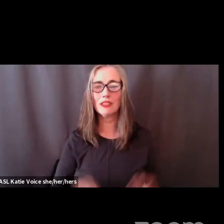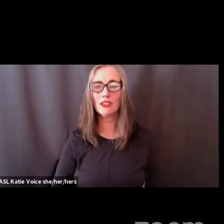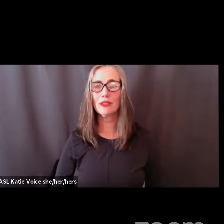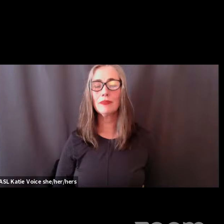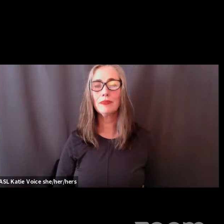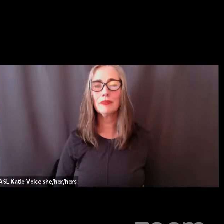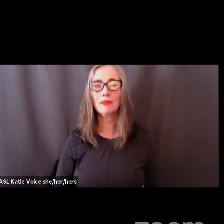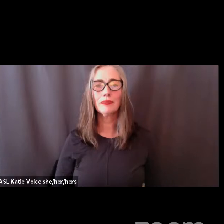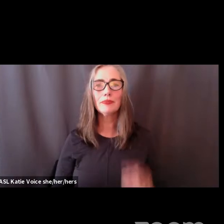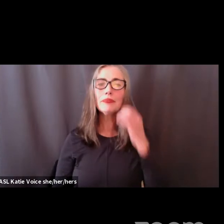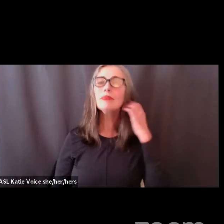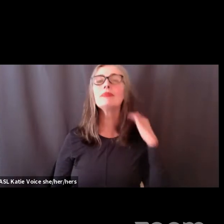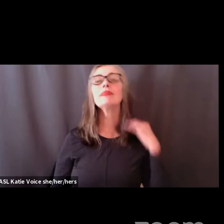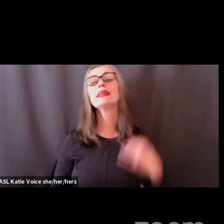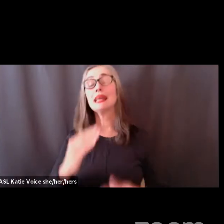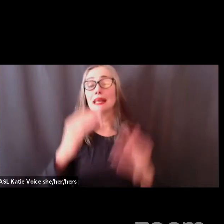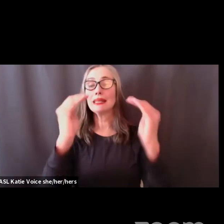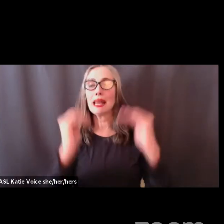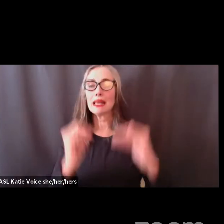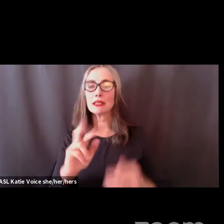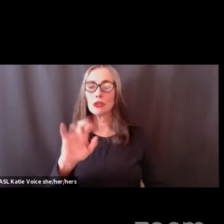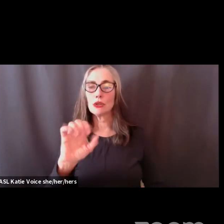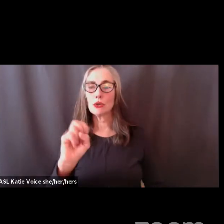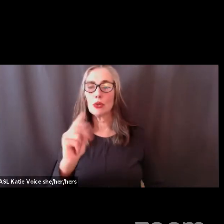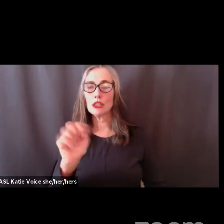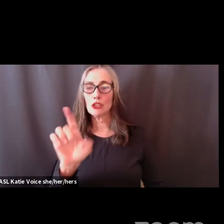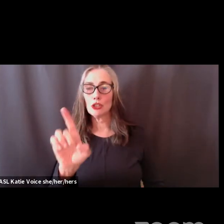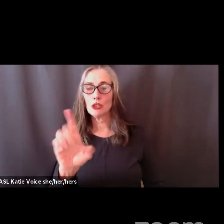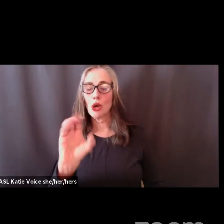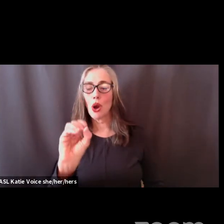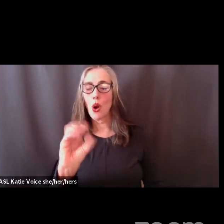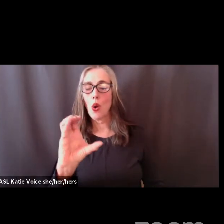Okay, next we have Mr. Richard Ochoa.